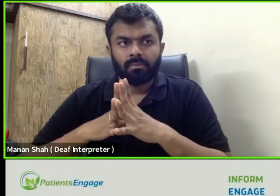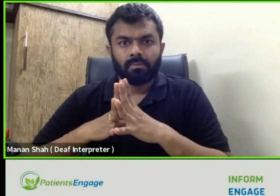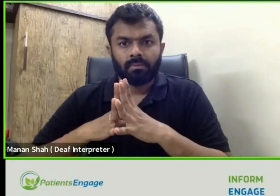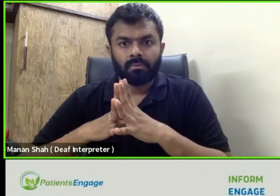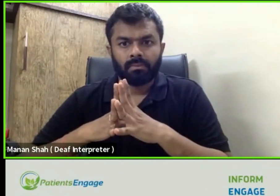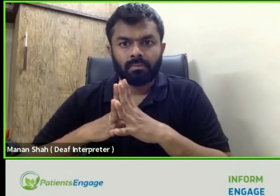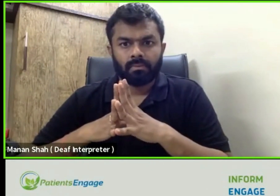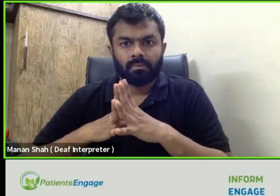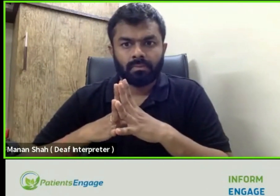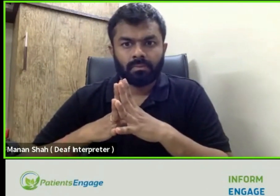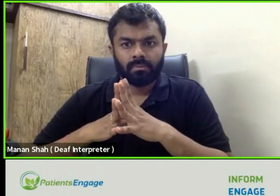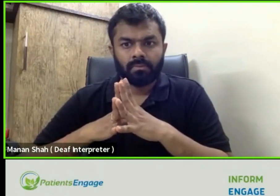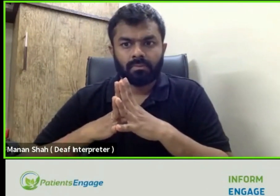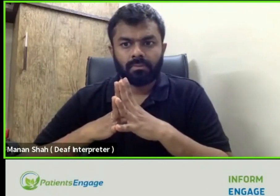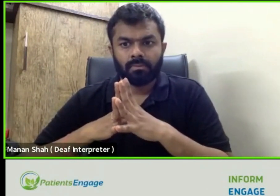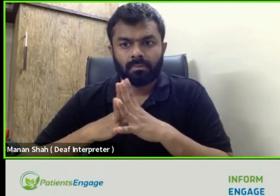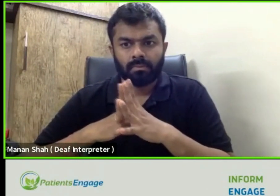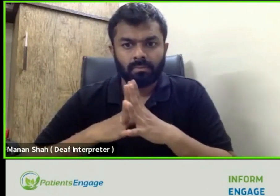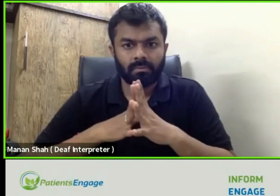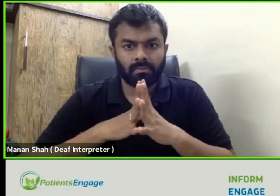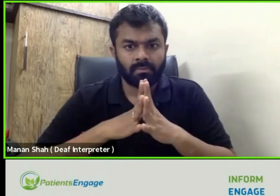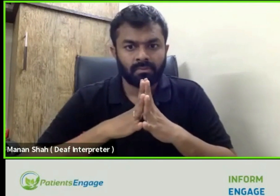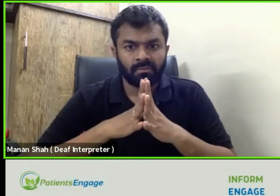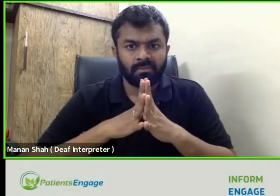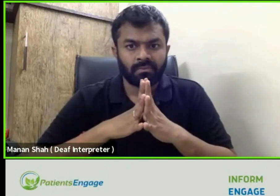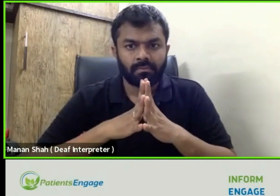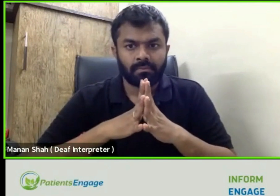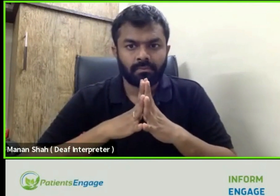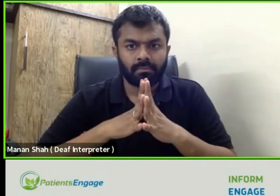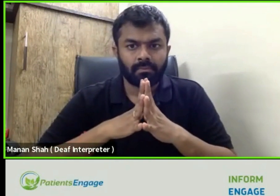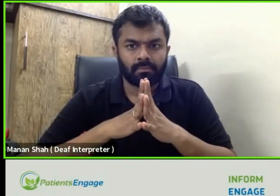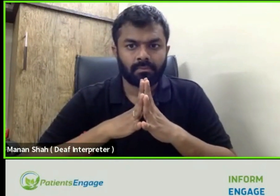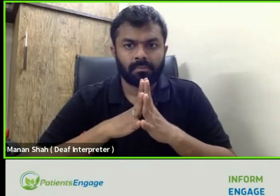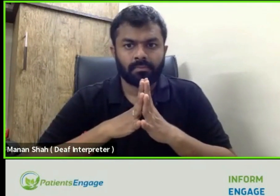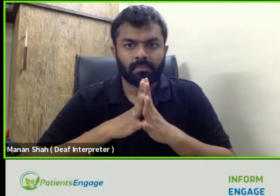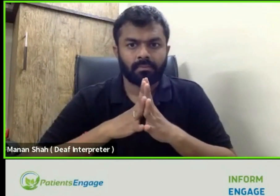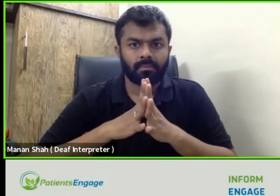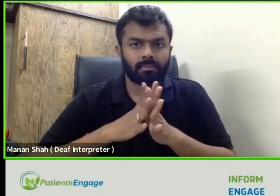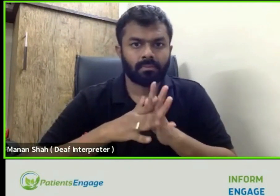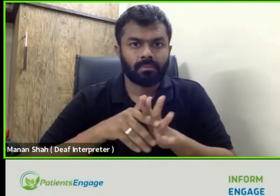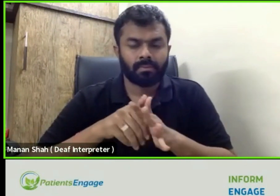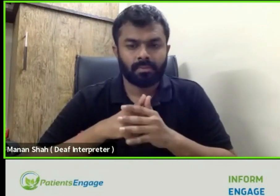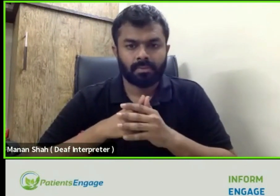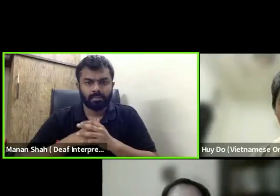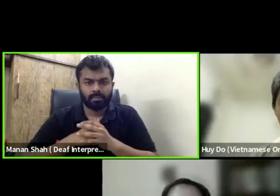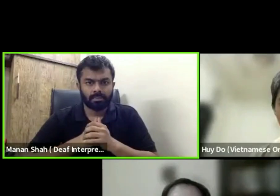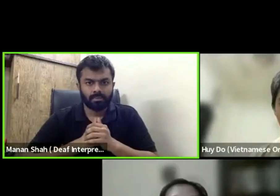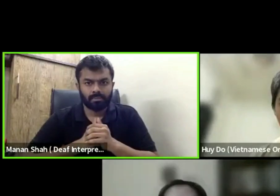what we are doing now is first part, we are doing for